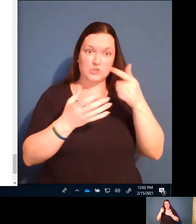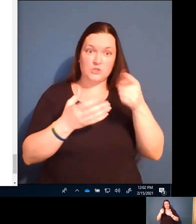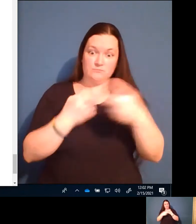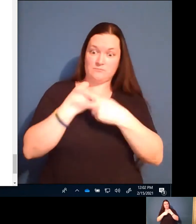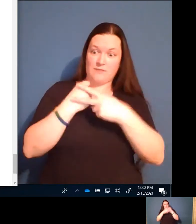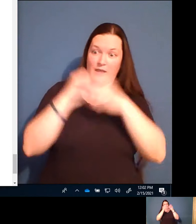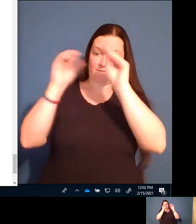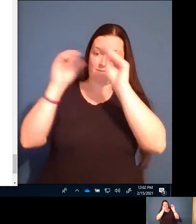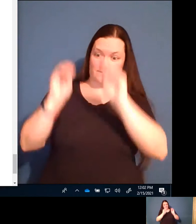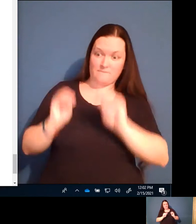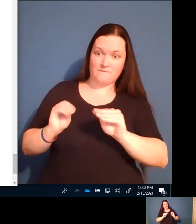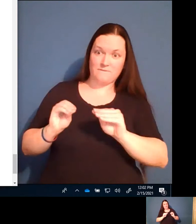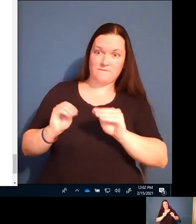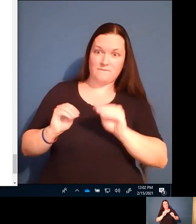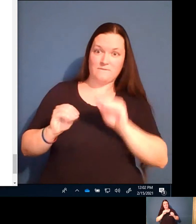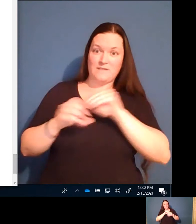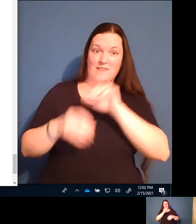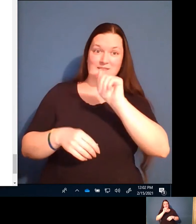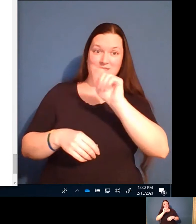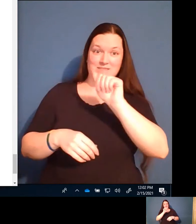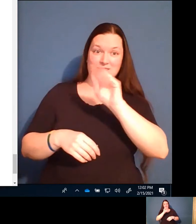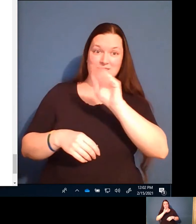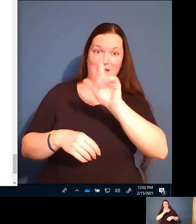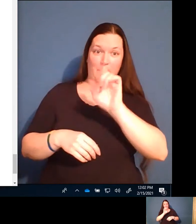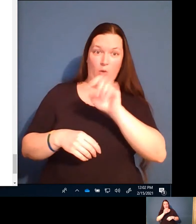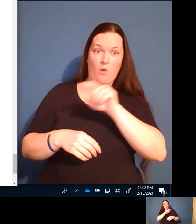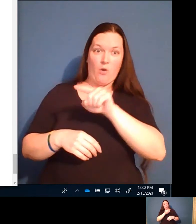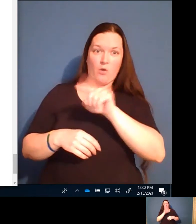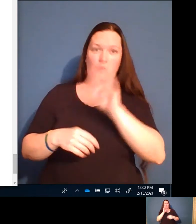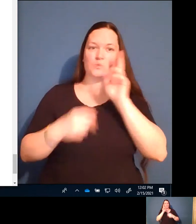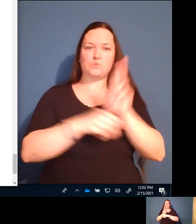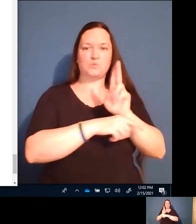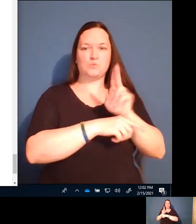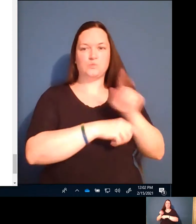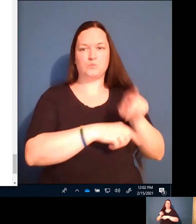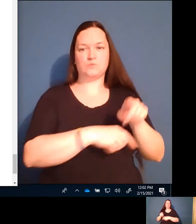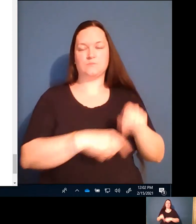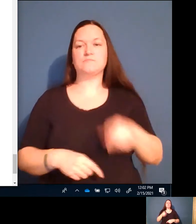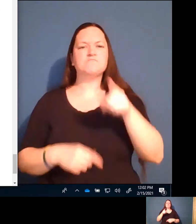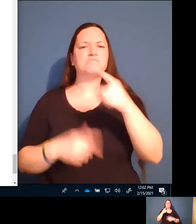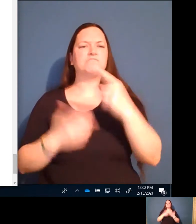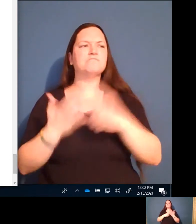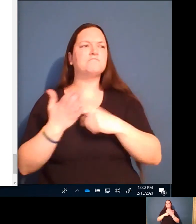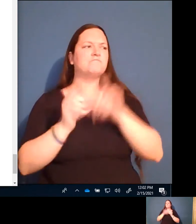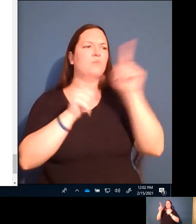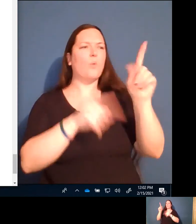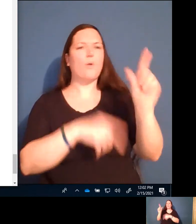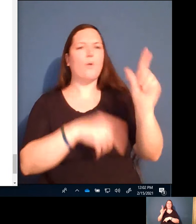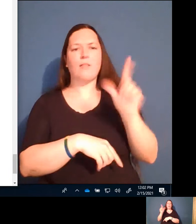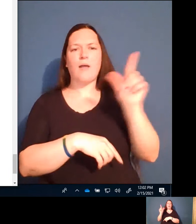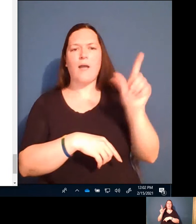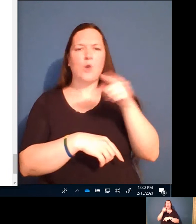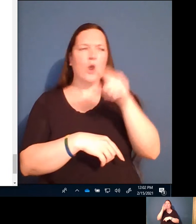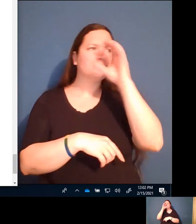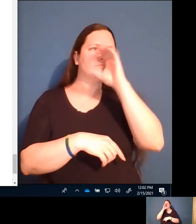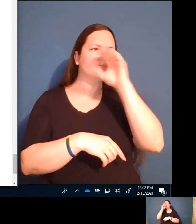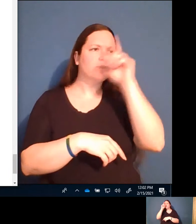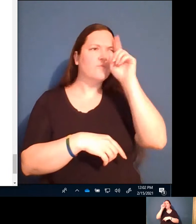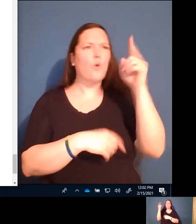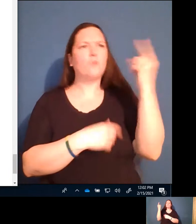look at a real-life example. If you've ever used an electronic card catalog to search for a book at the library, it probably looked something like